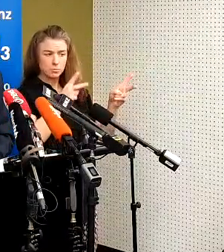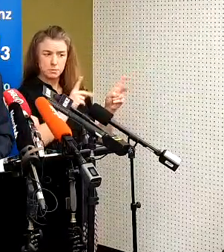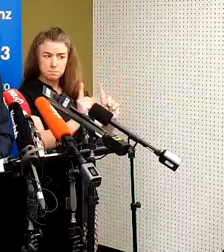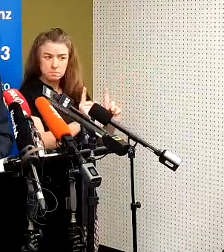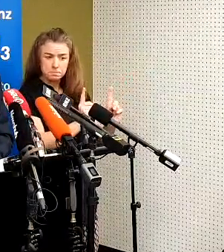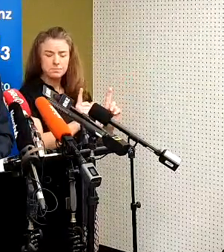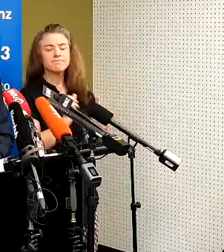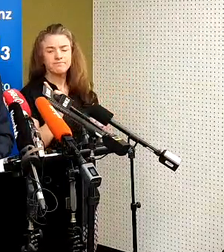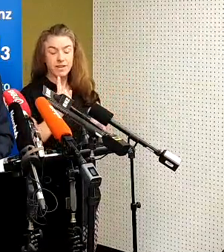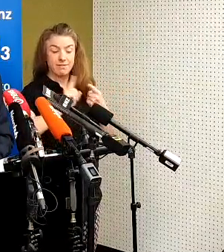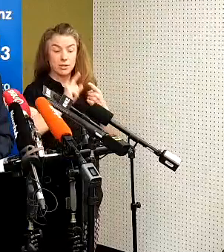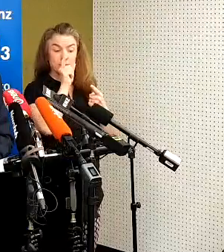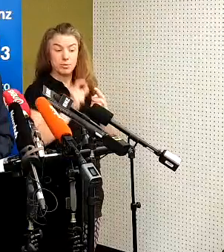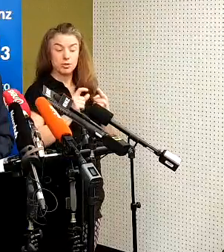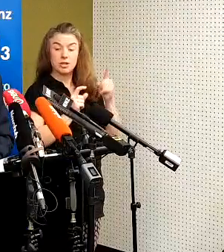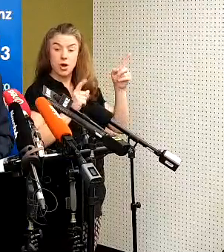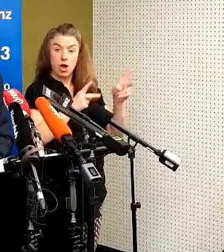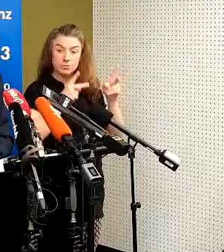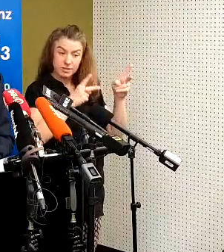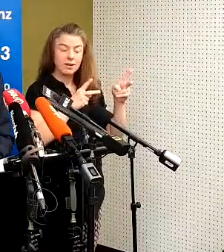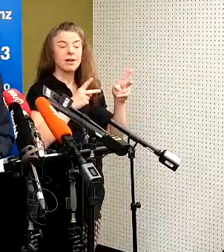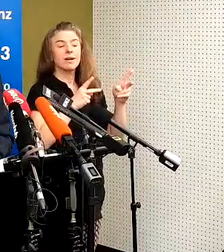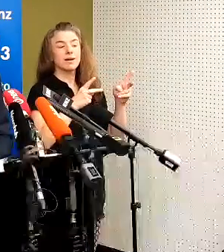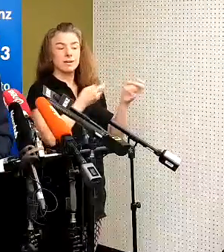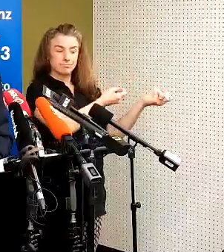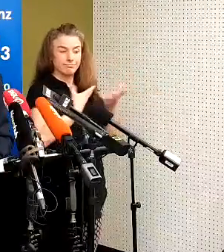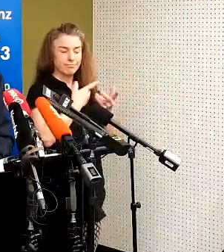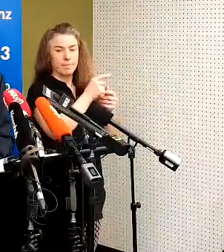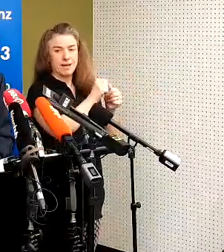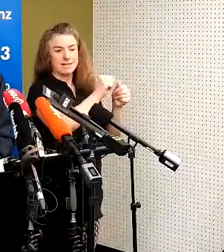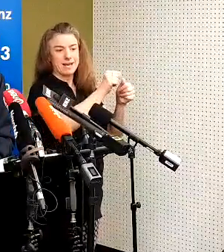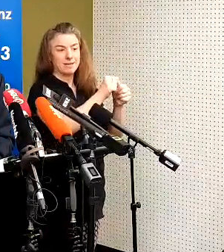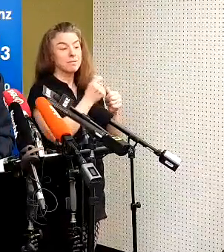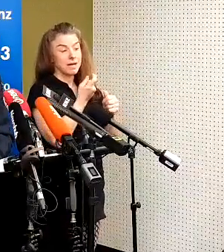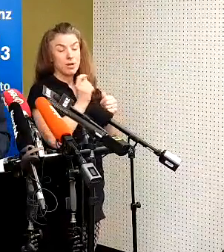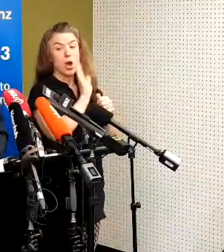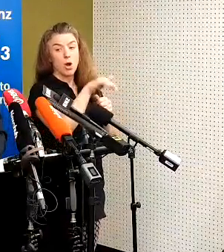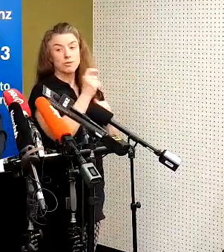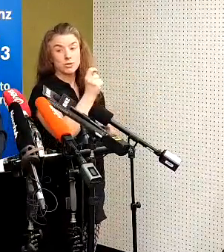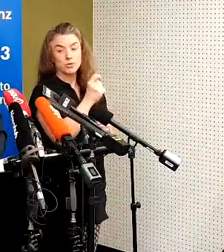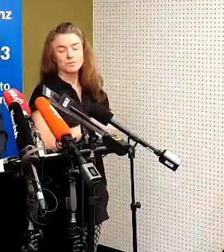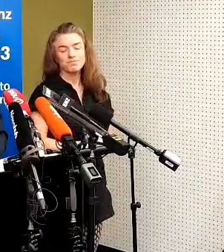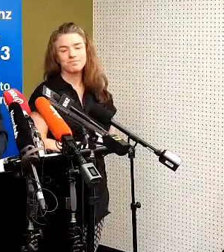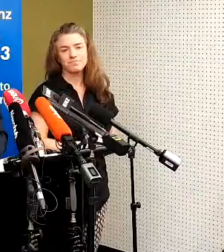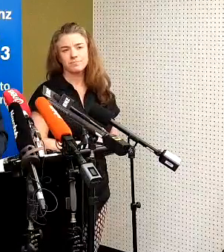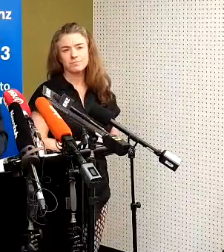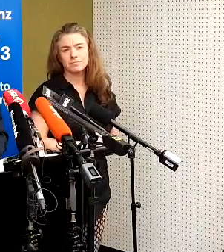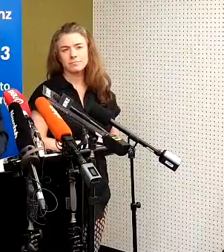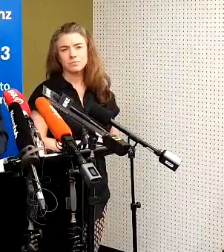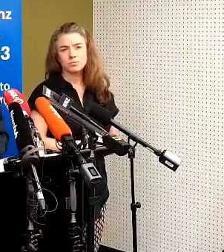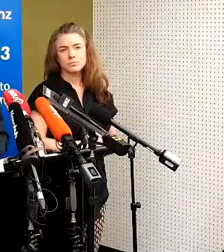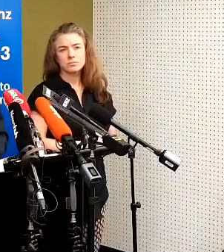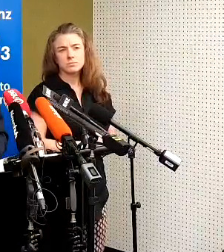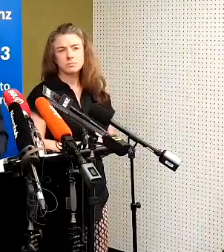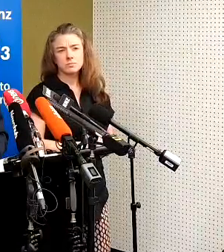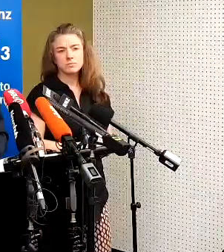Yes, my understanding is that that person is getting better and discharge planning is underway. Do you have a clear idea of the total number of people